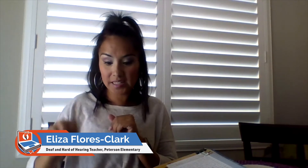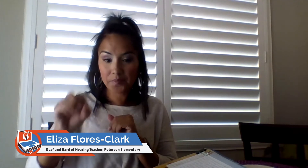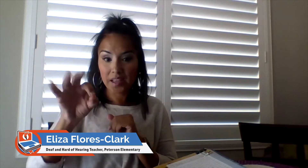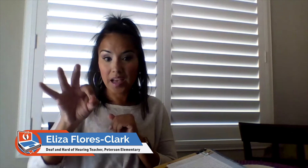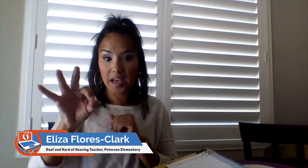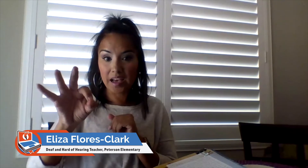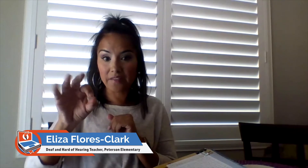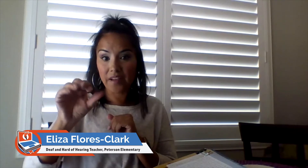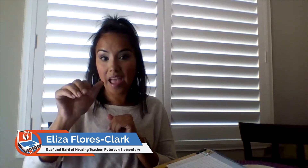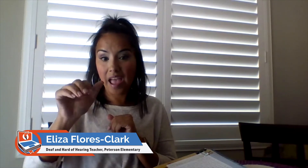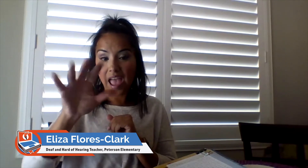of